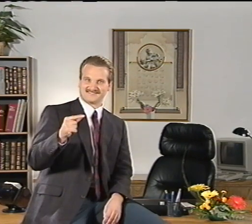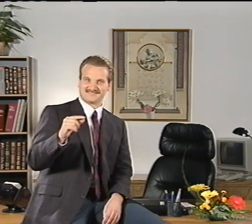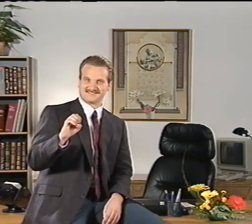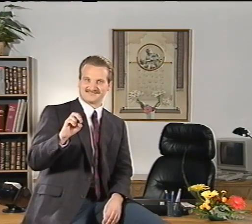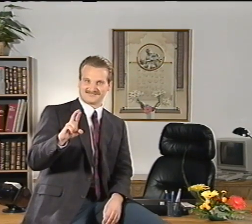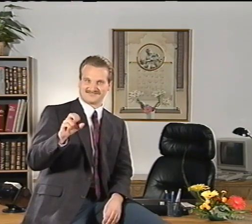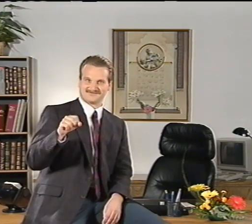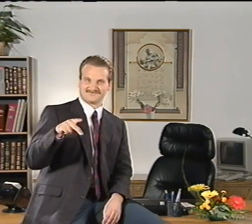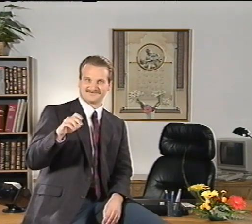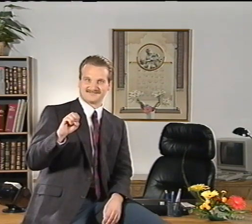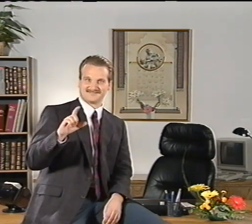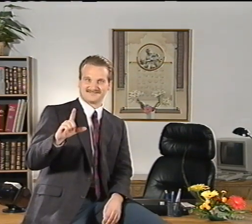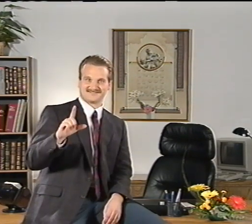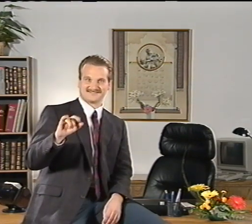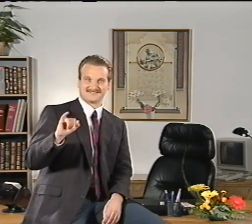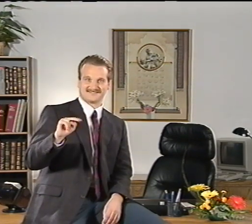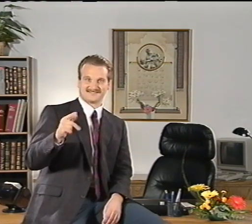special fingerspelling class